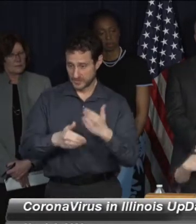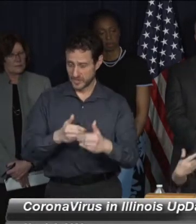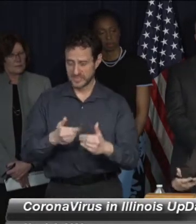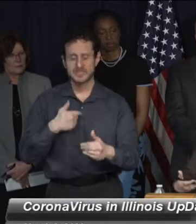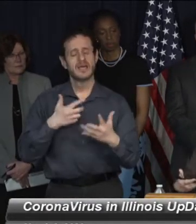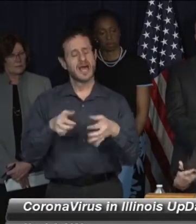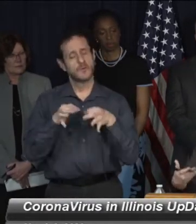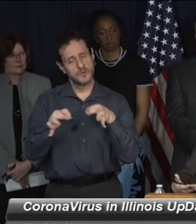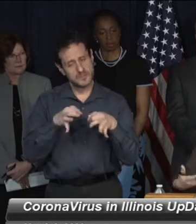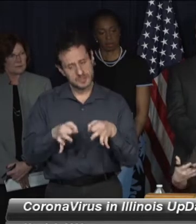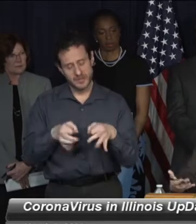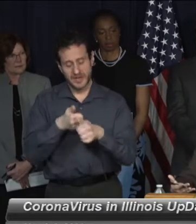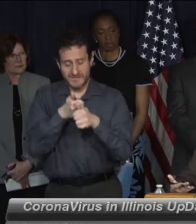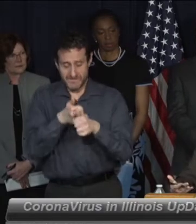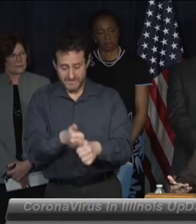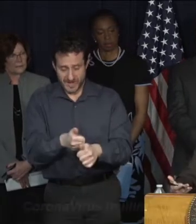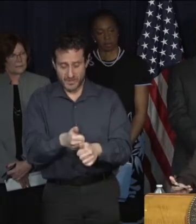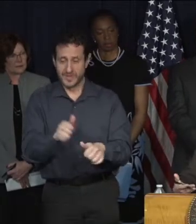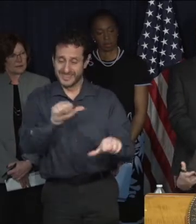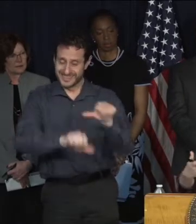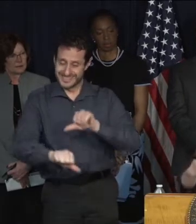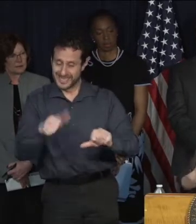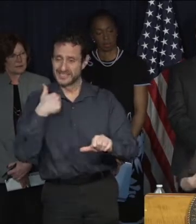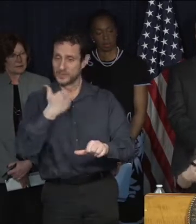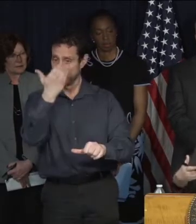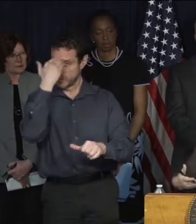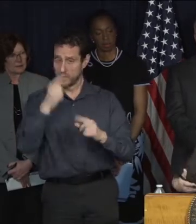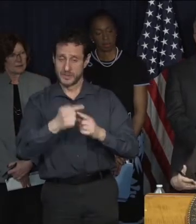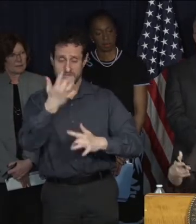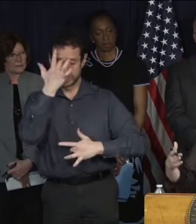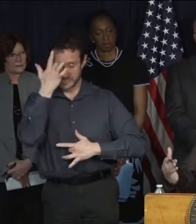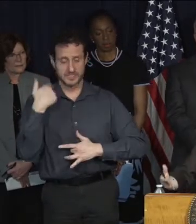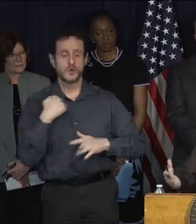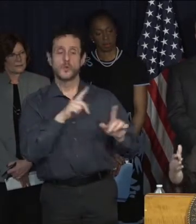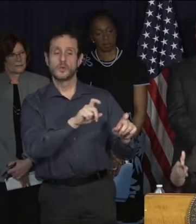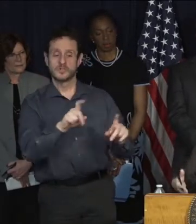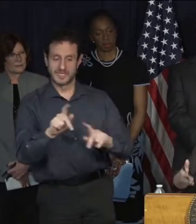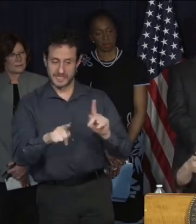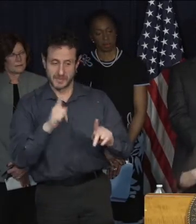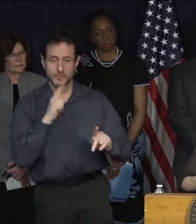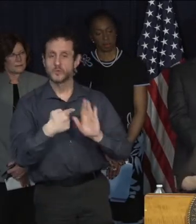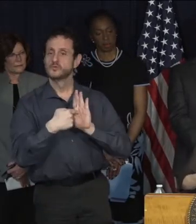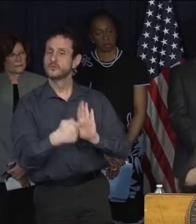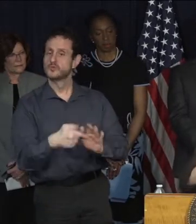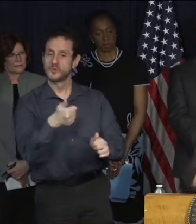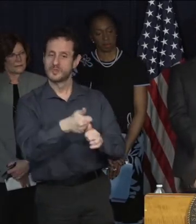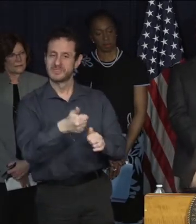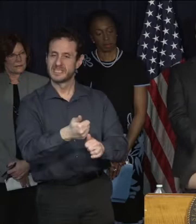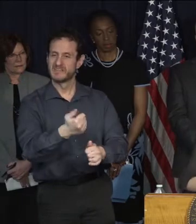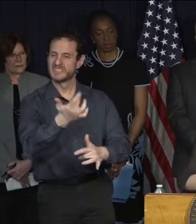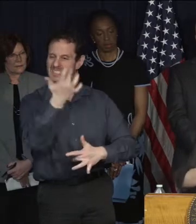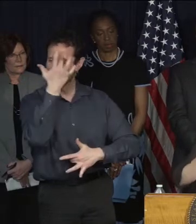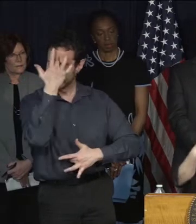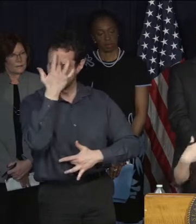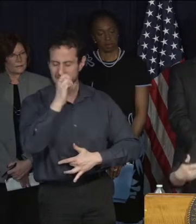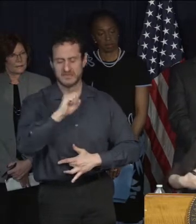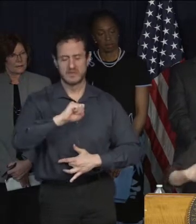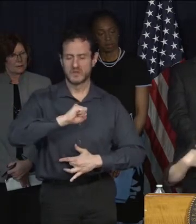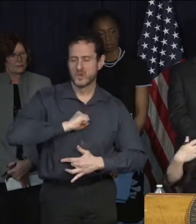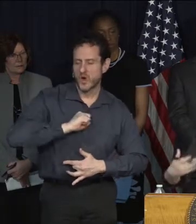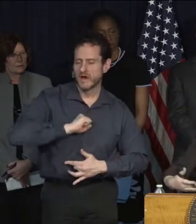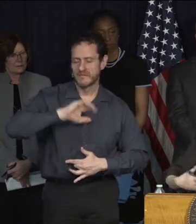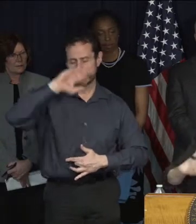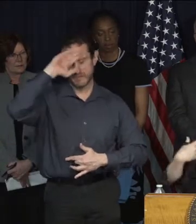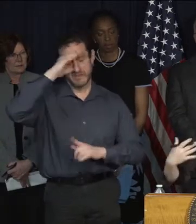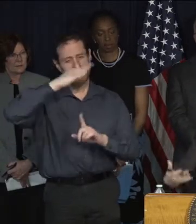really following what we know about this virus, we are testing people who are symptomatic, who have symptoms like